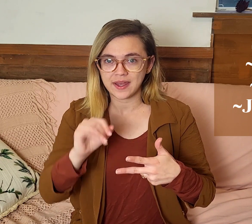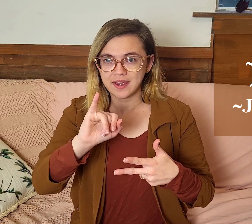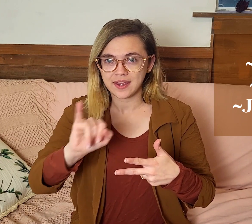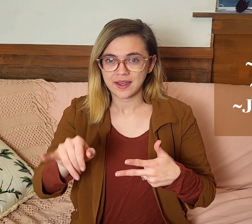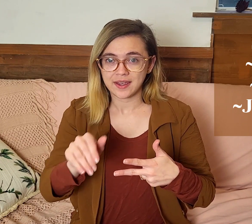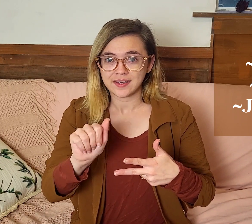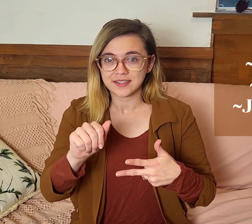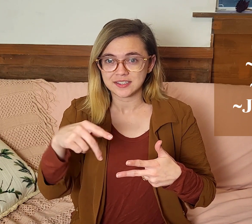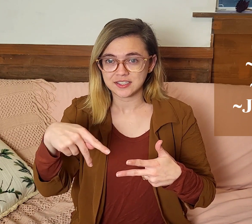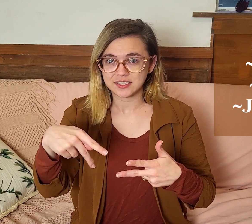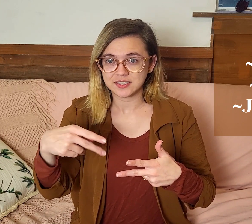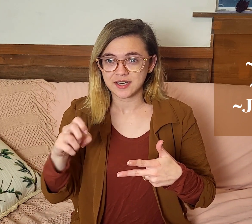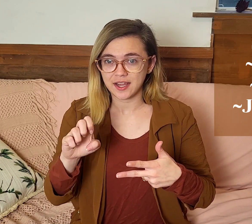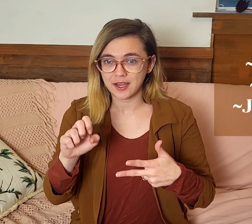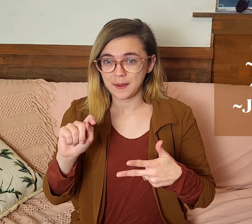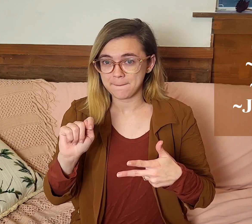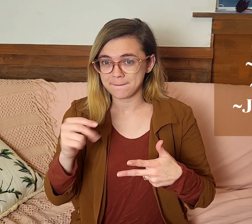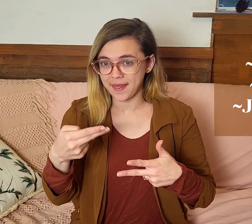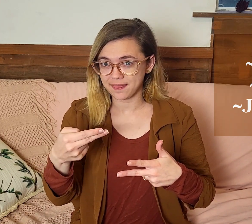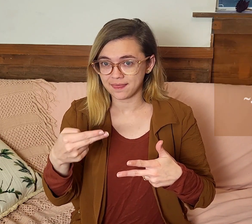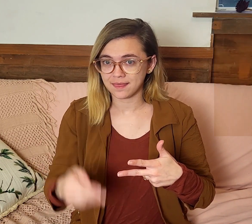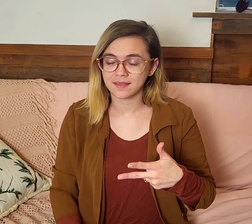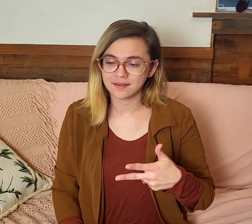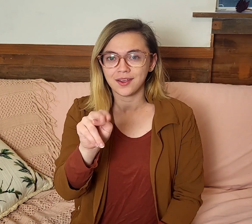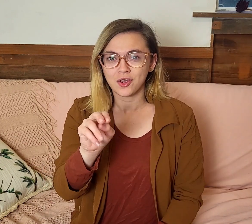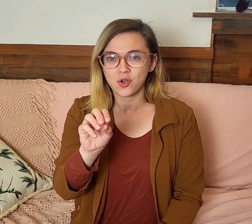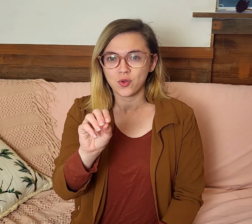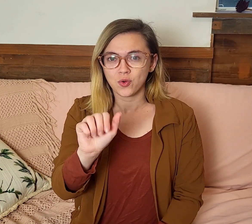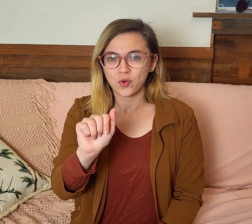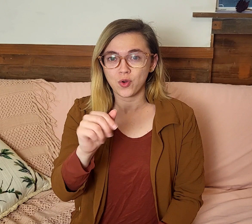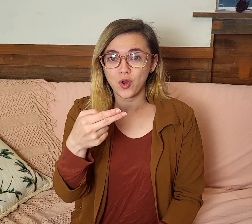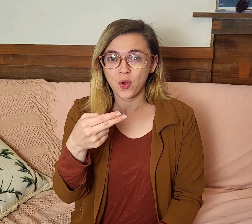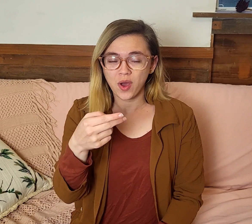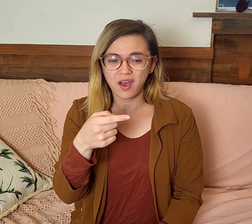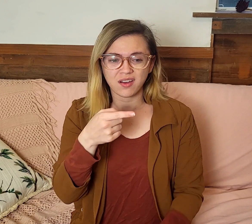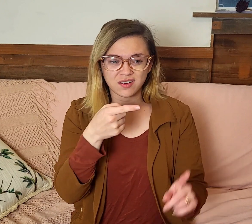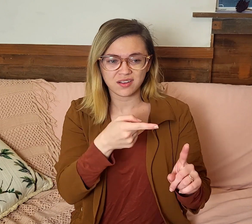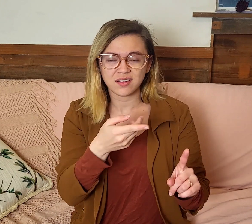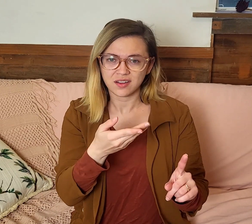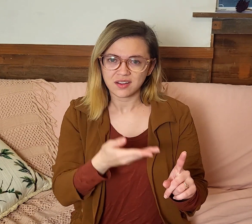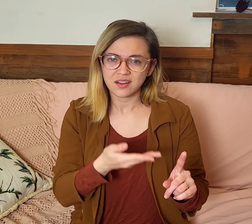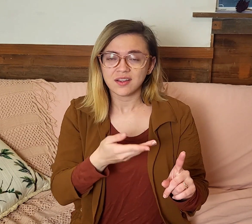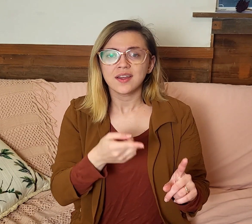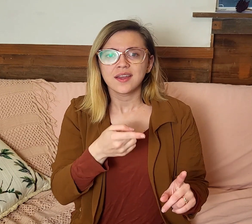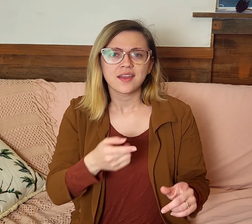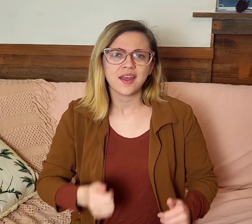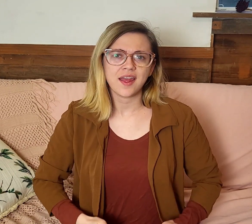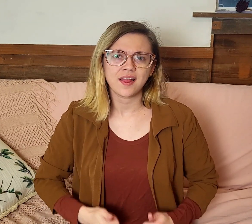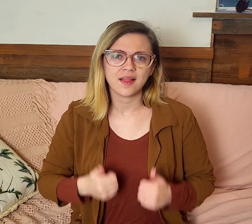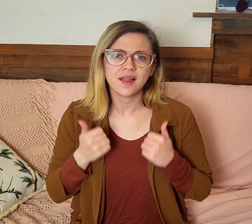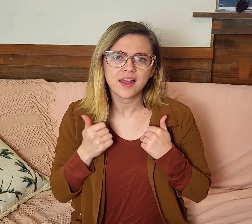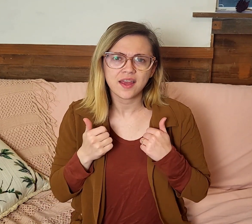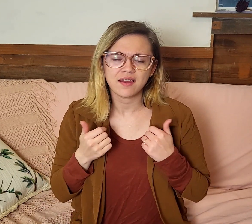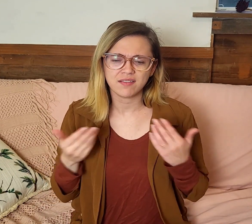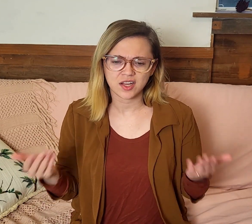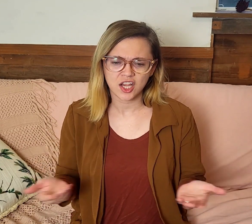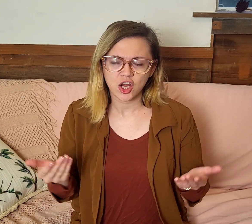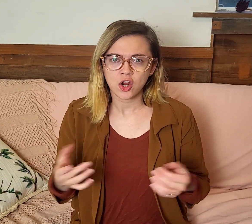Ham, and his third, Japheth. Now, Noah, he was living during an extremely